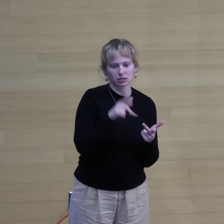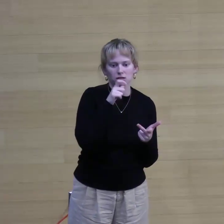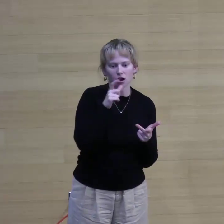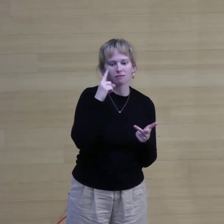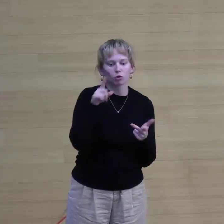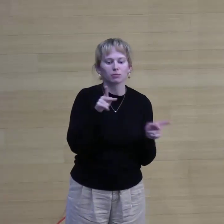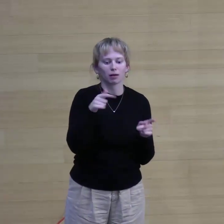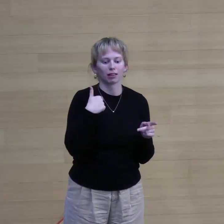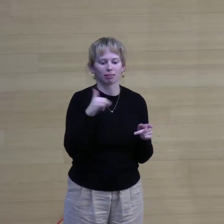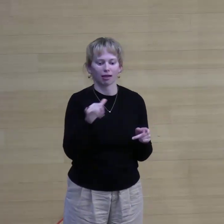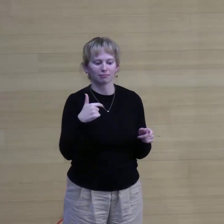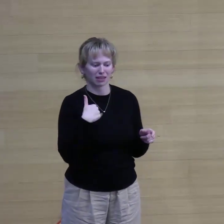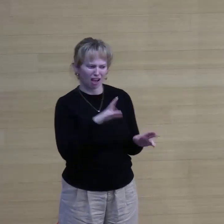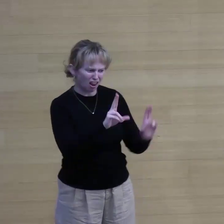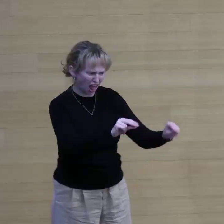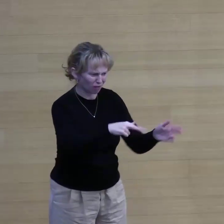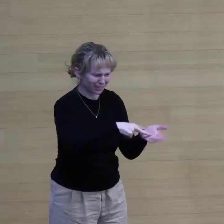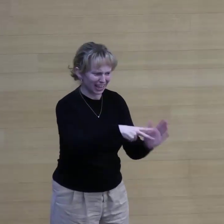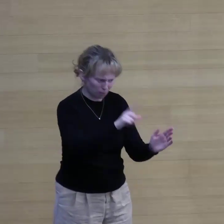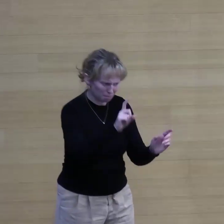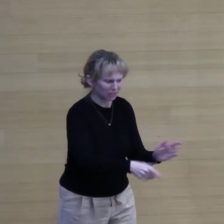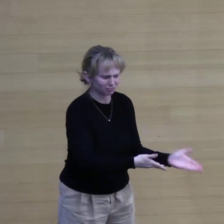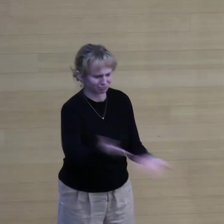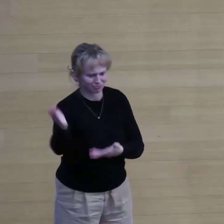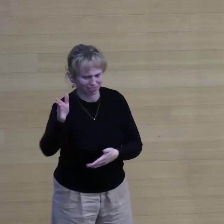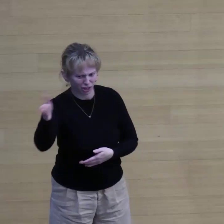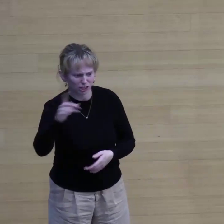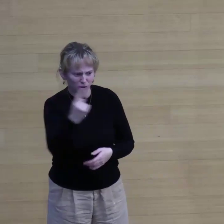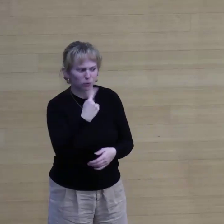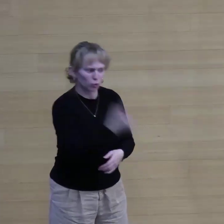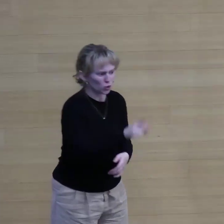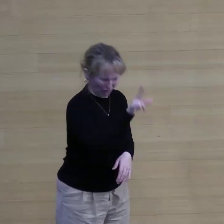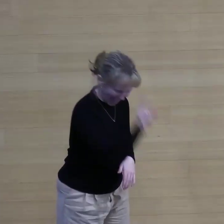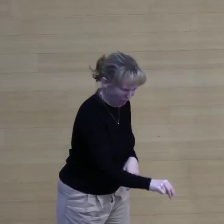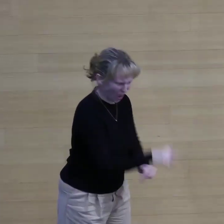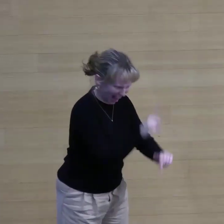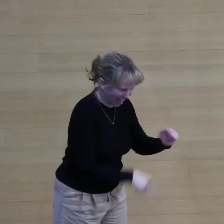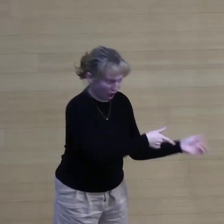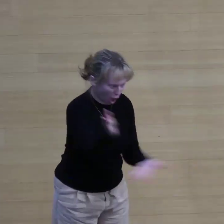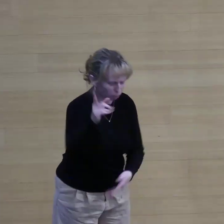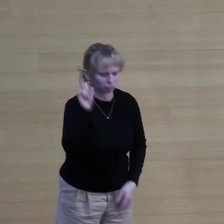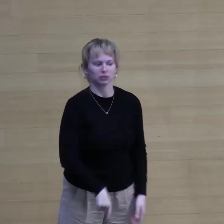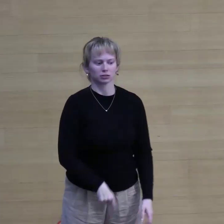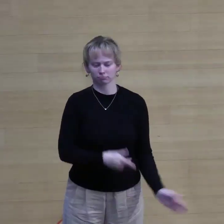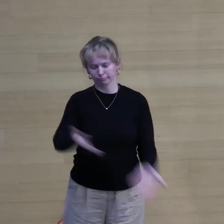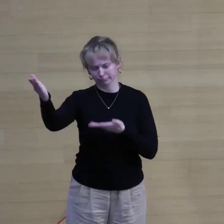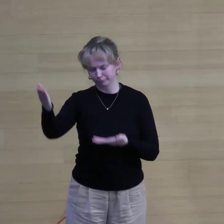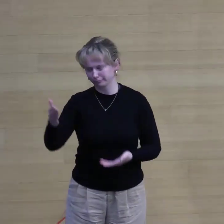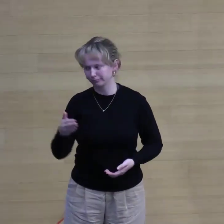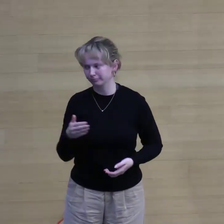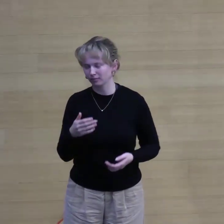like, that's the first thing that tells us we need to take you to a strip club. Someone told you you can't go? And I think for a lot of